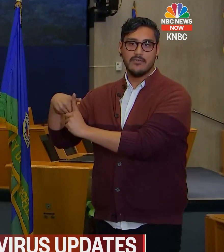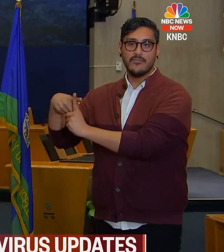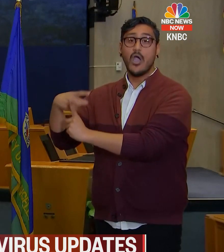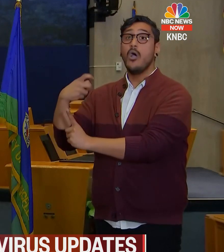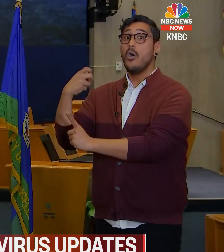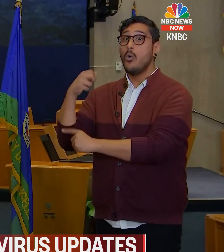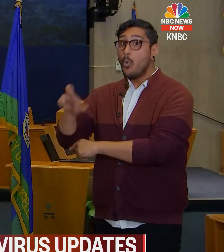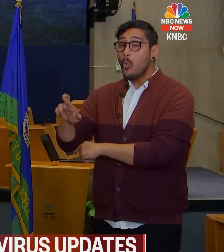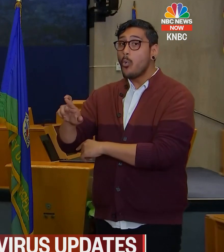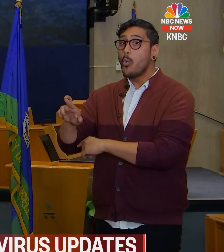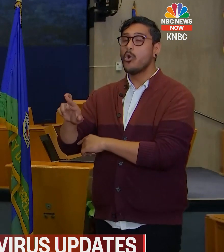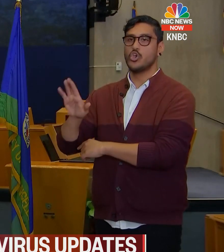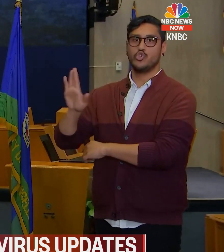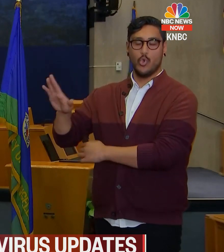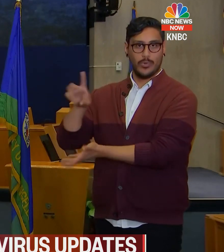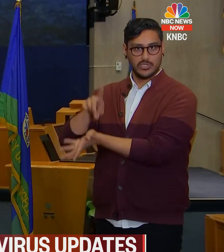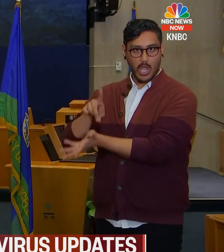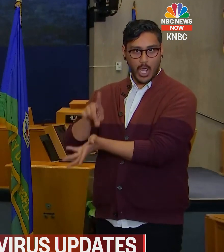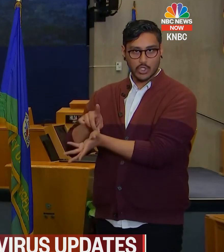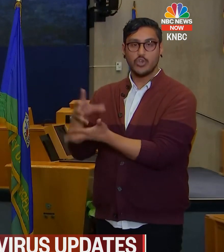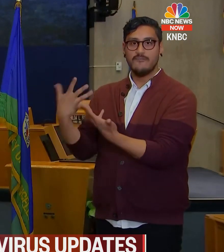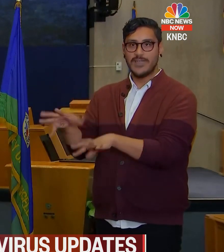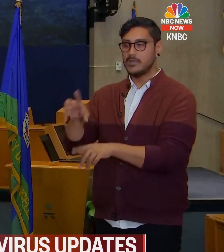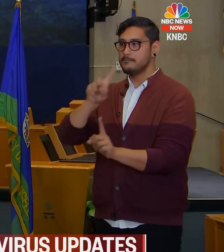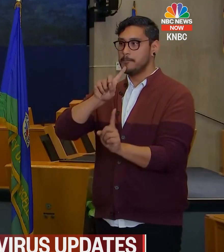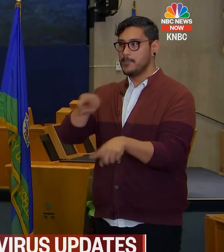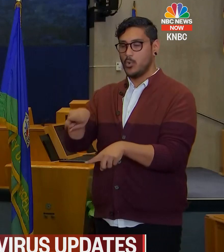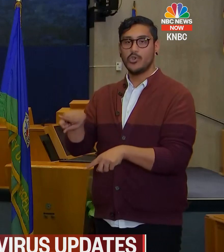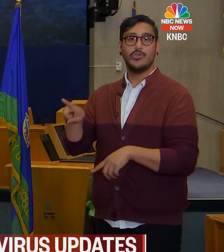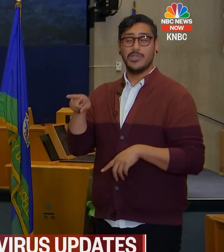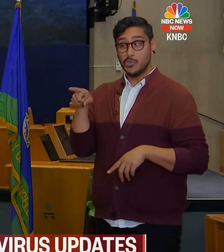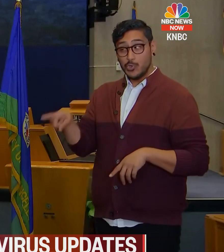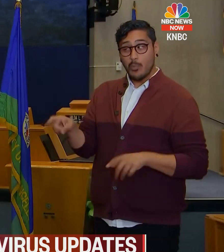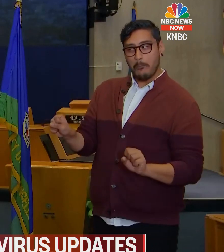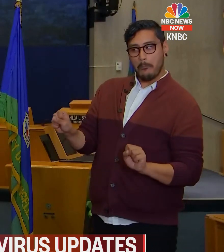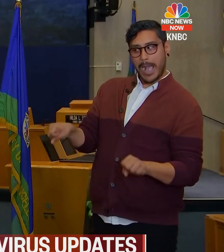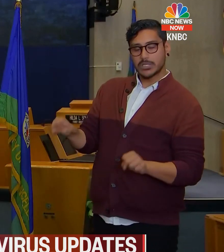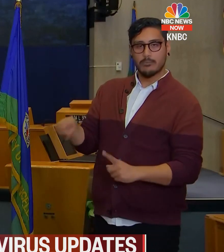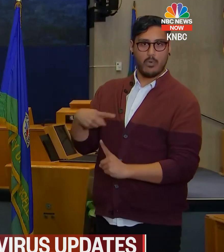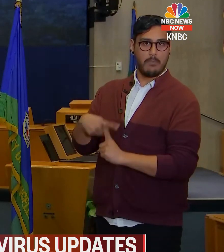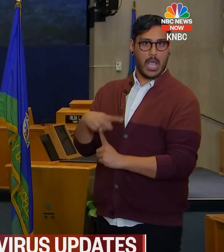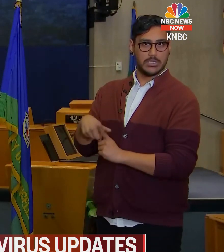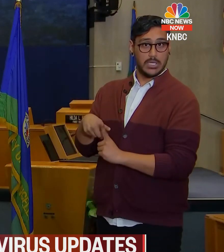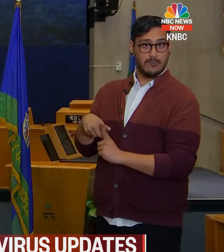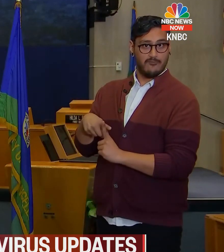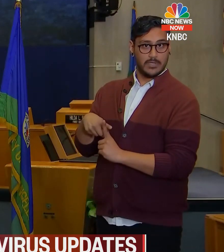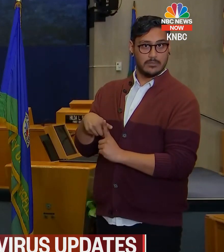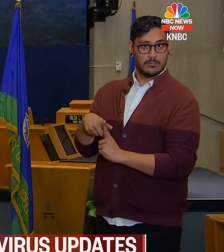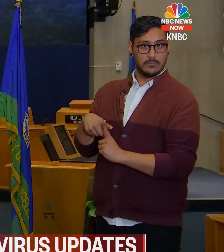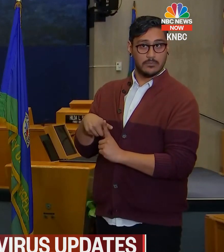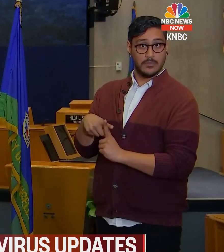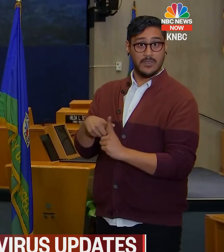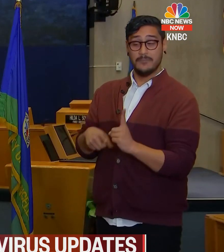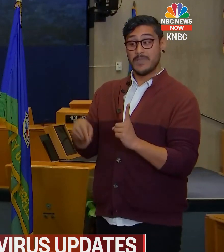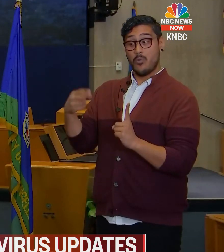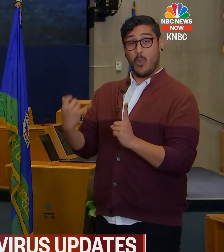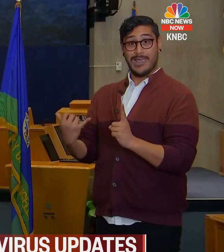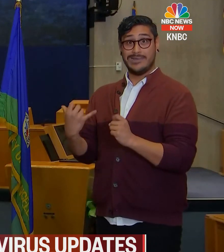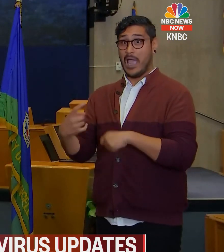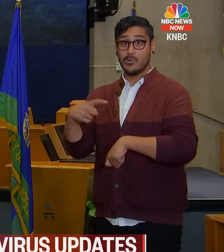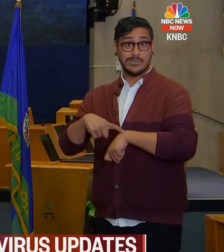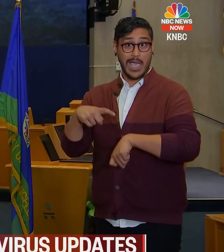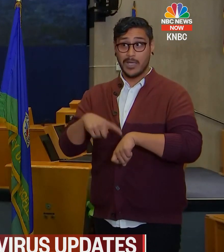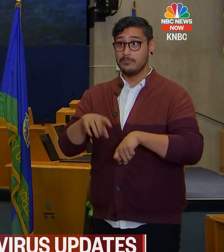whose clinician has told them that they're likely to be positive for COVID-19. In this time where